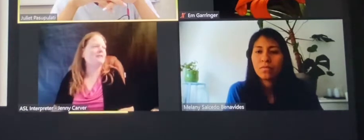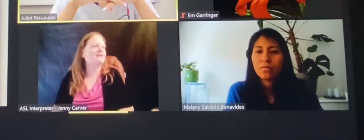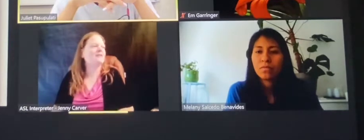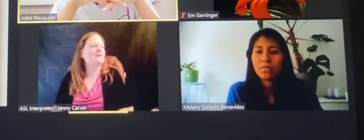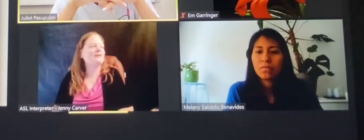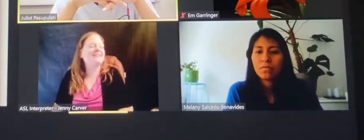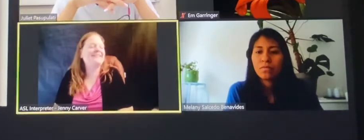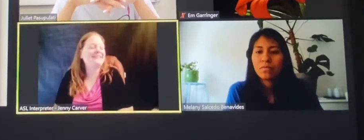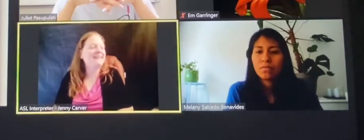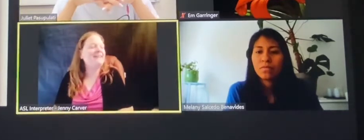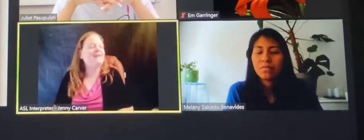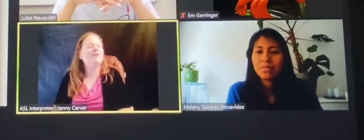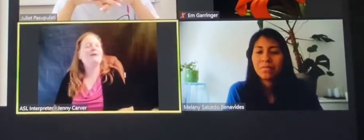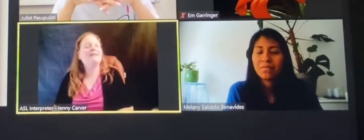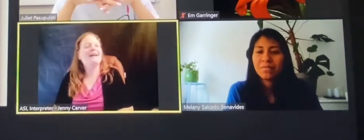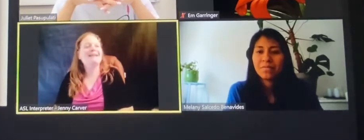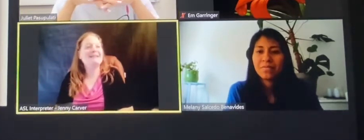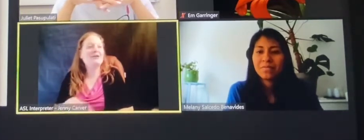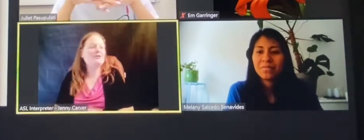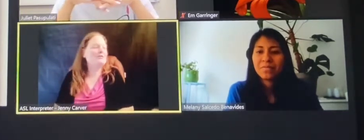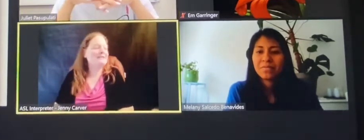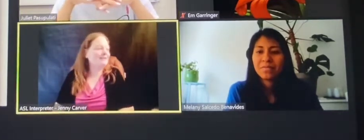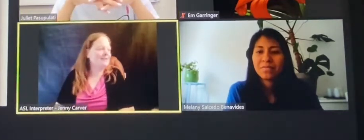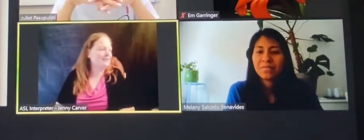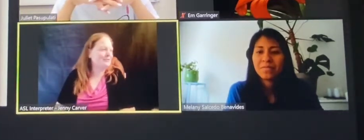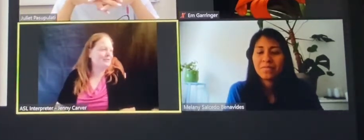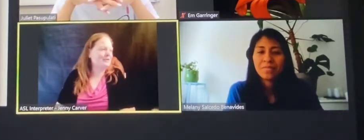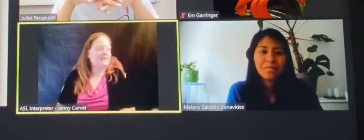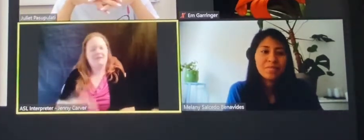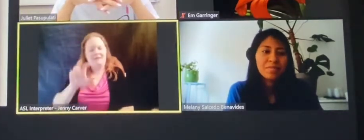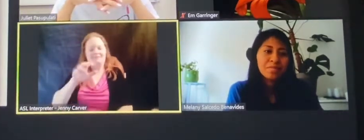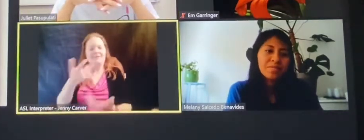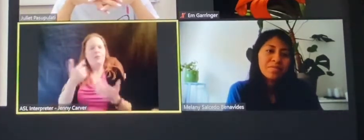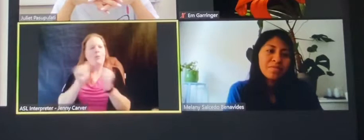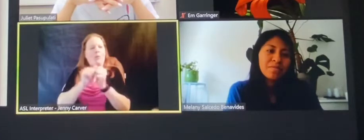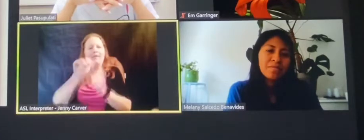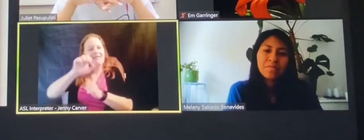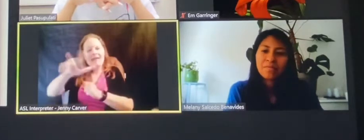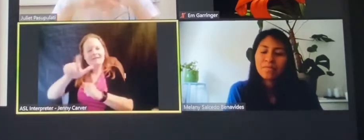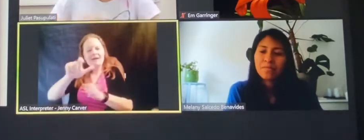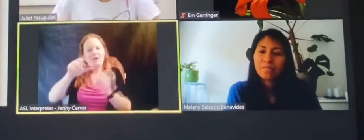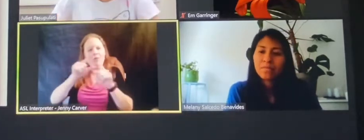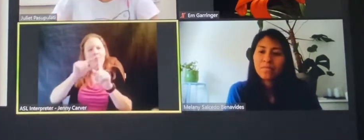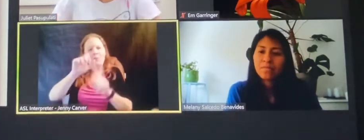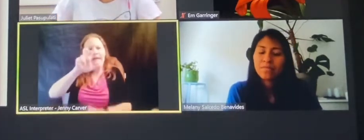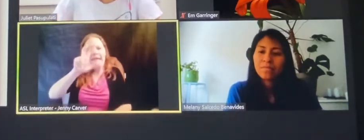Oh, okay. So with ASL, you wouldn't even include the word even.